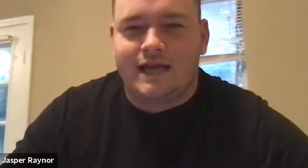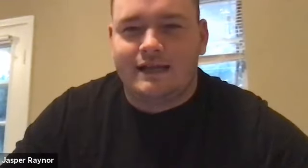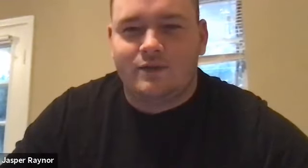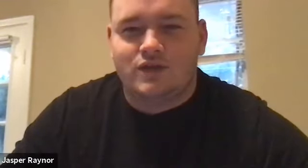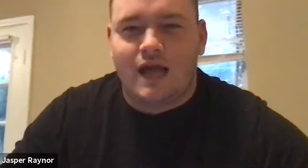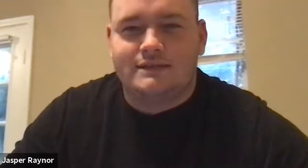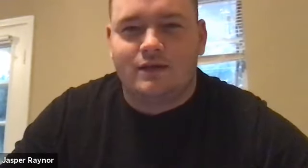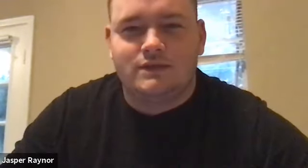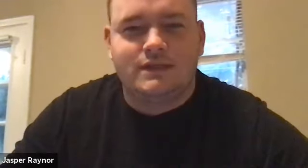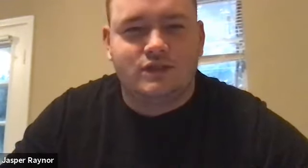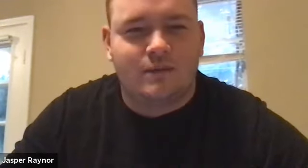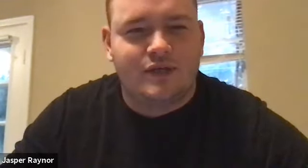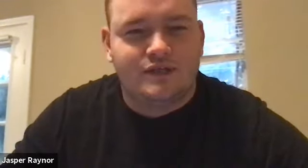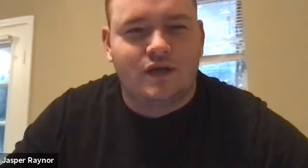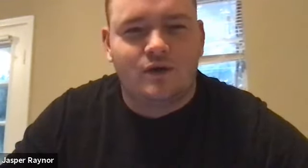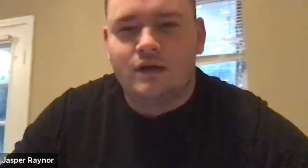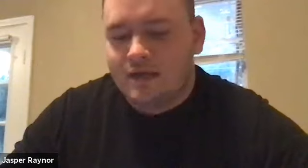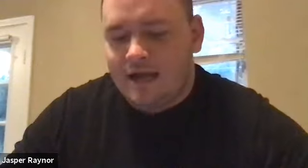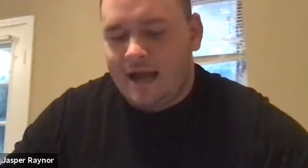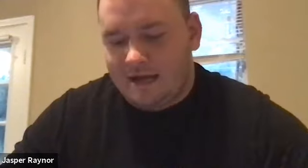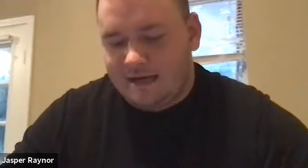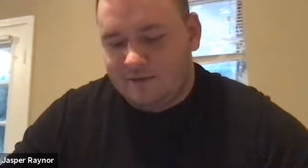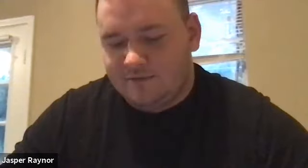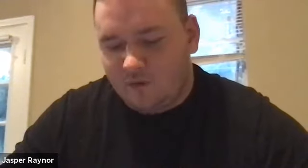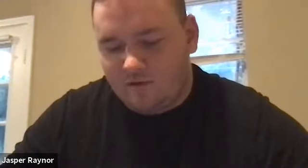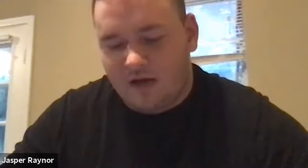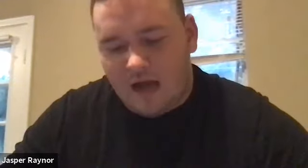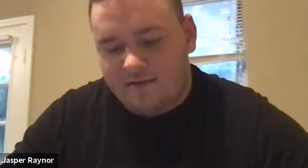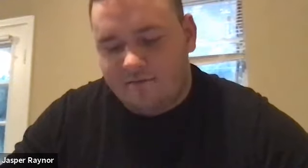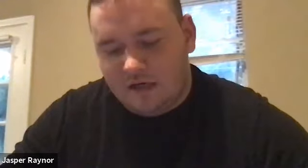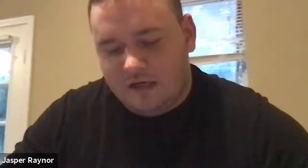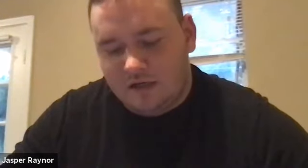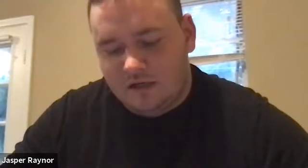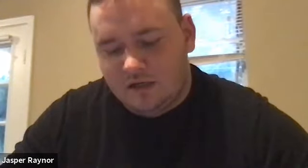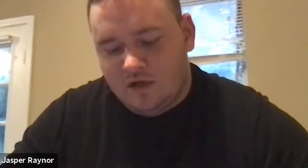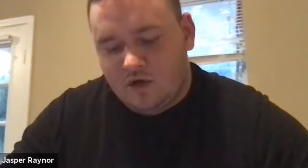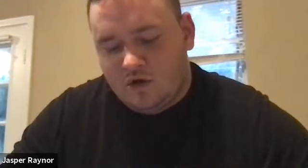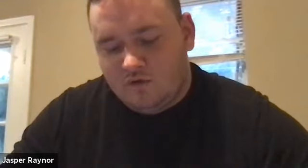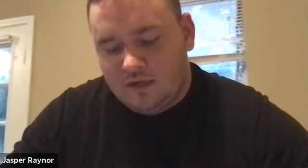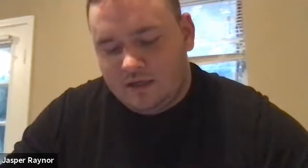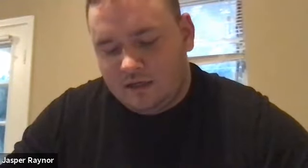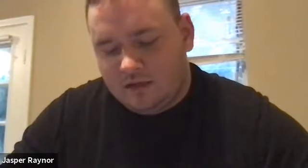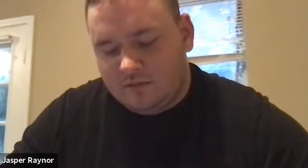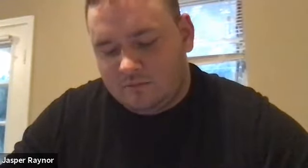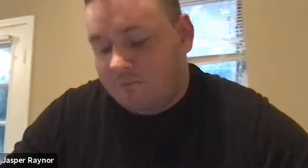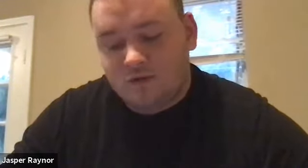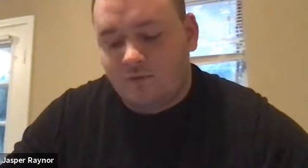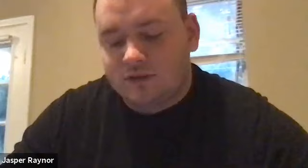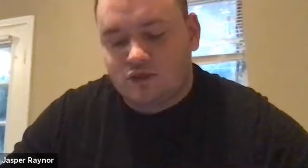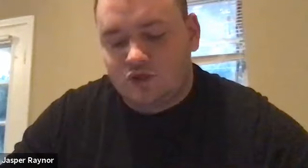sign language class that I was teaching a couple of years ago. And it was full of a lot of really, most of it wasn't church people.